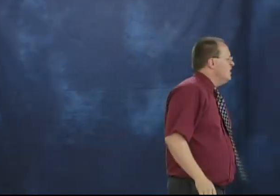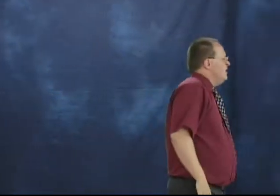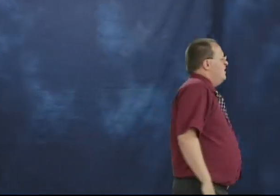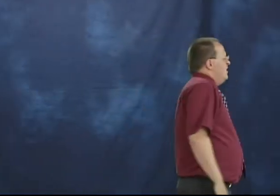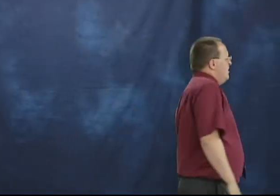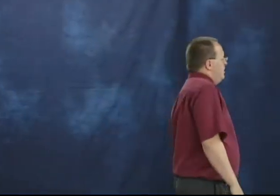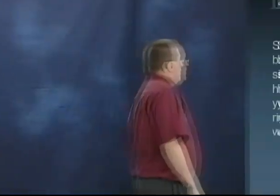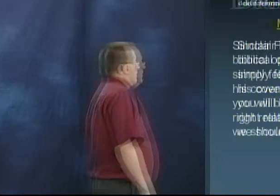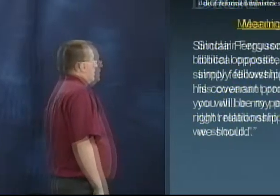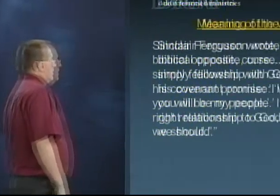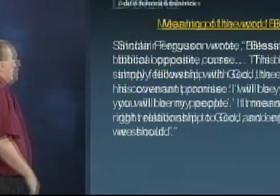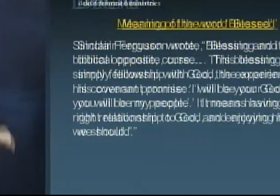term.